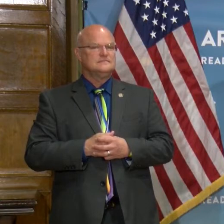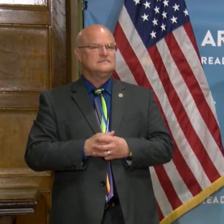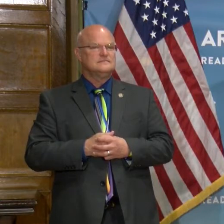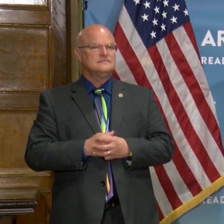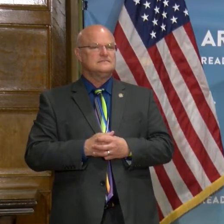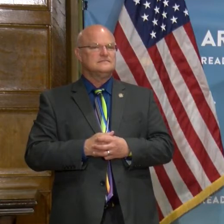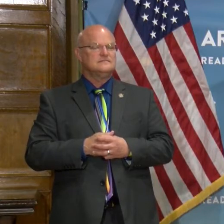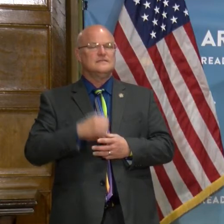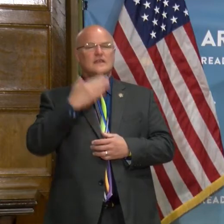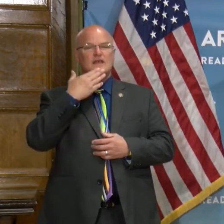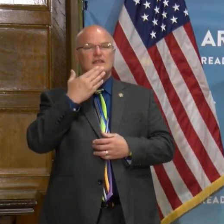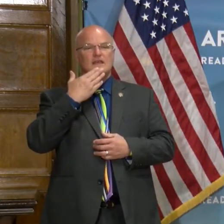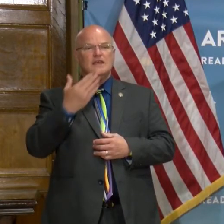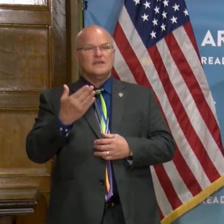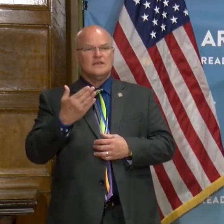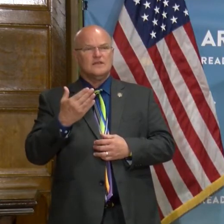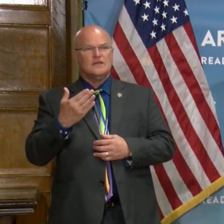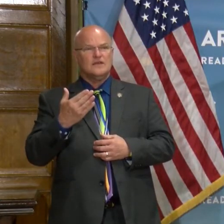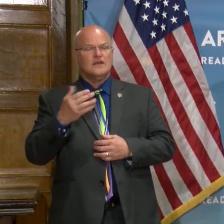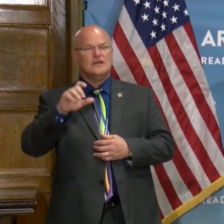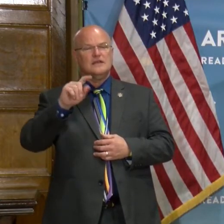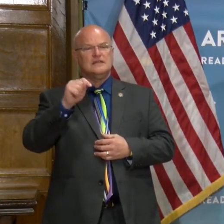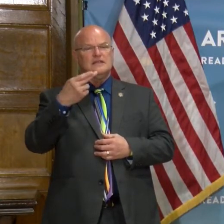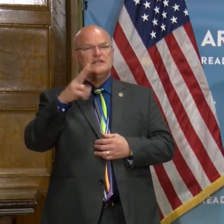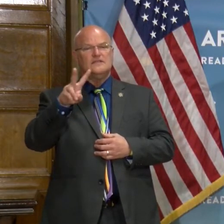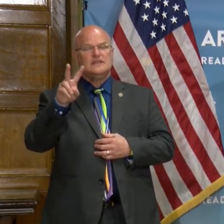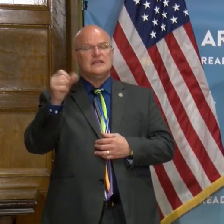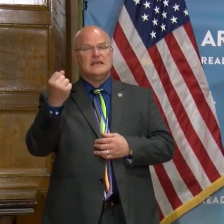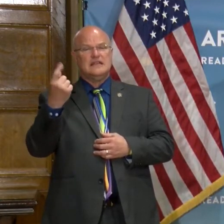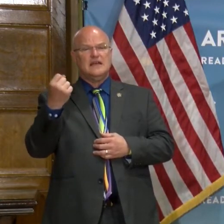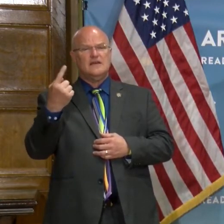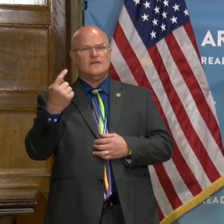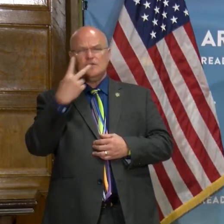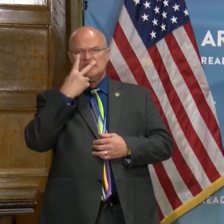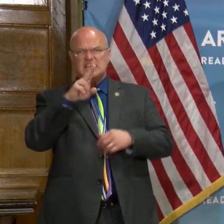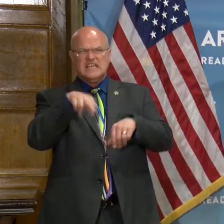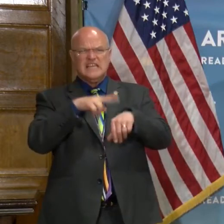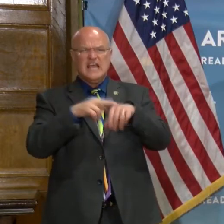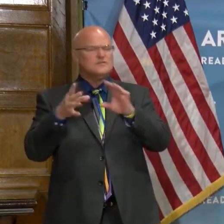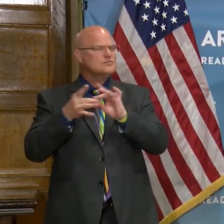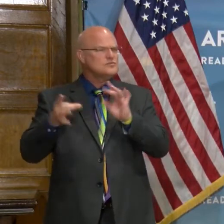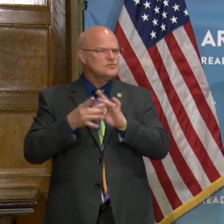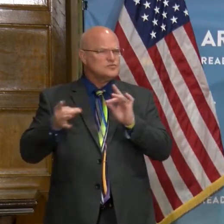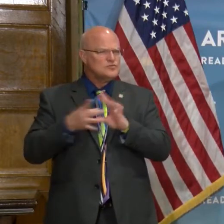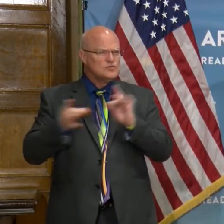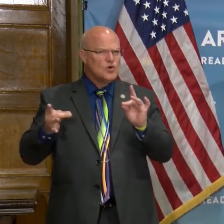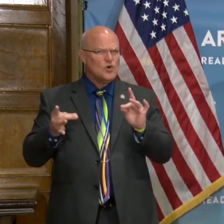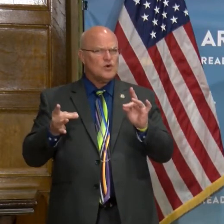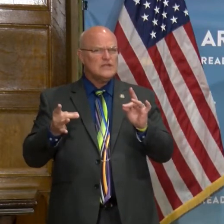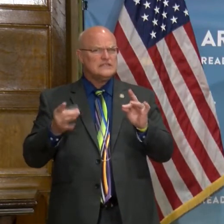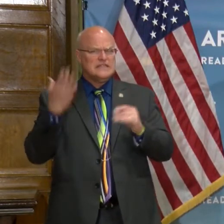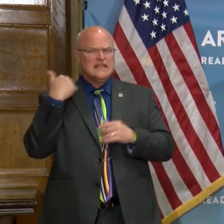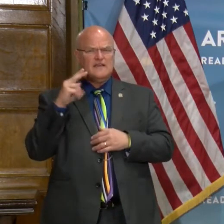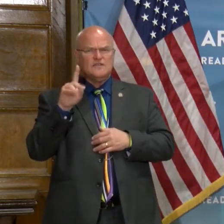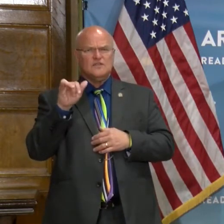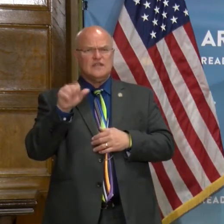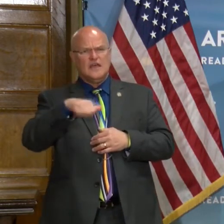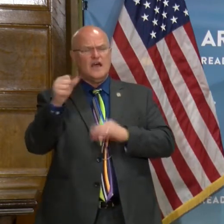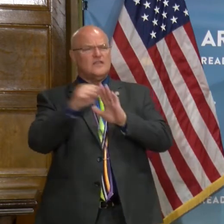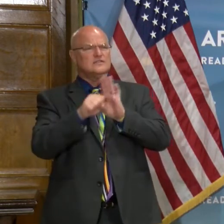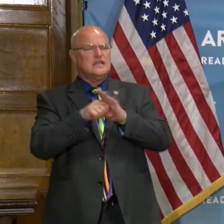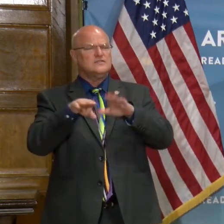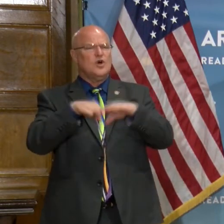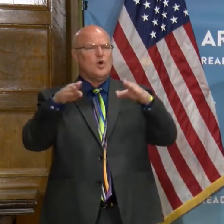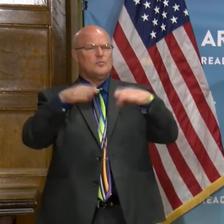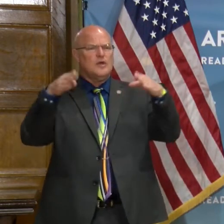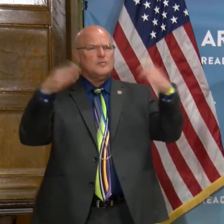Gentlemen, thank you. Rolly Hood, HV11. We're seeing so many national stories in the last few days as other states have started to open up,